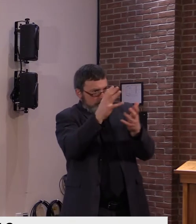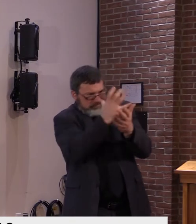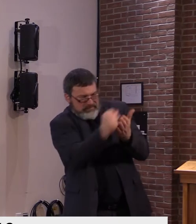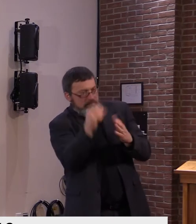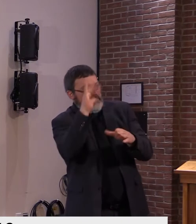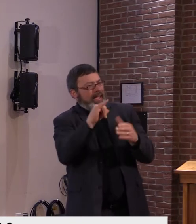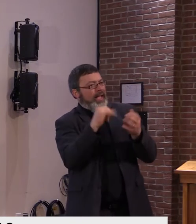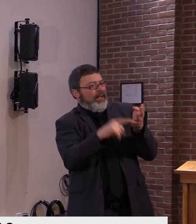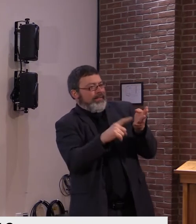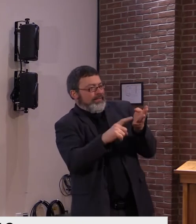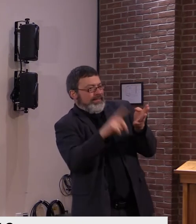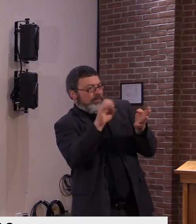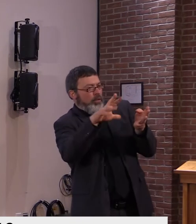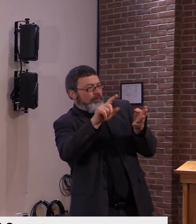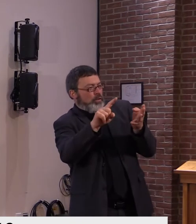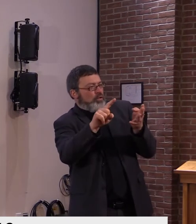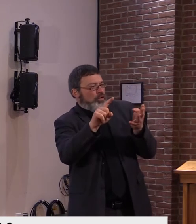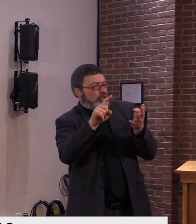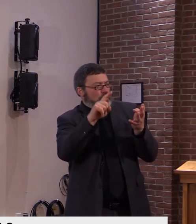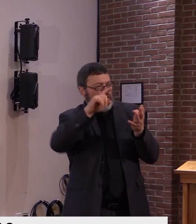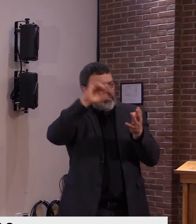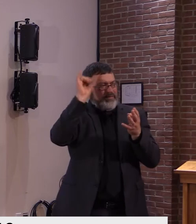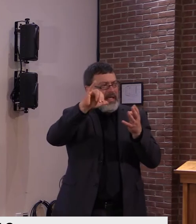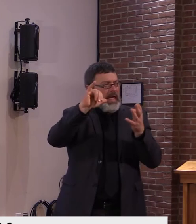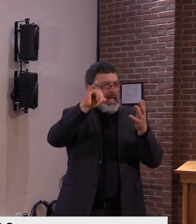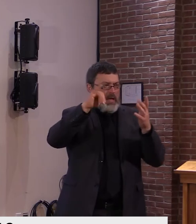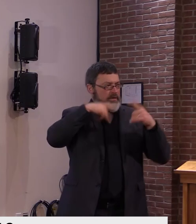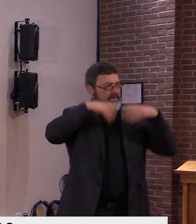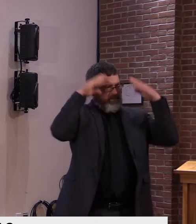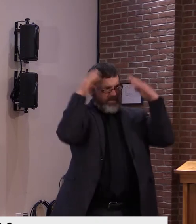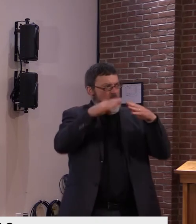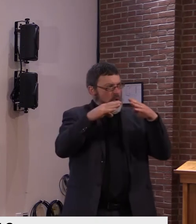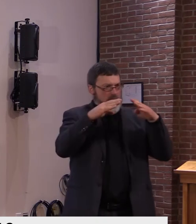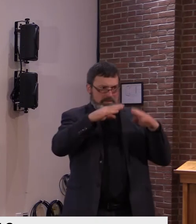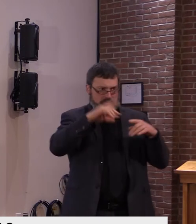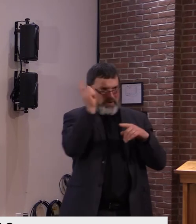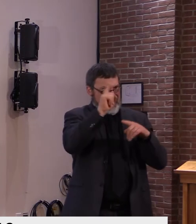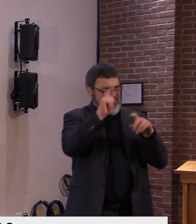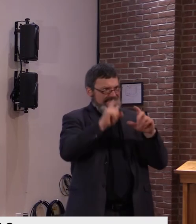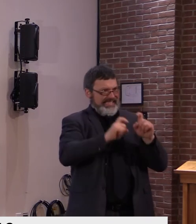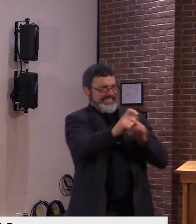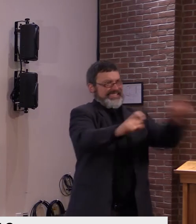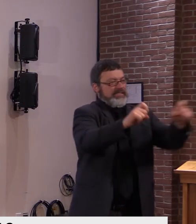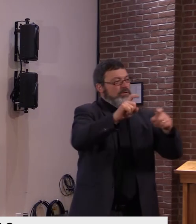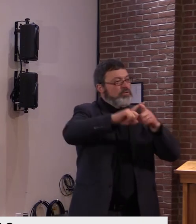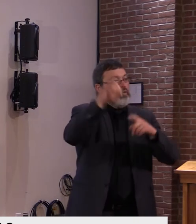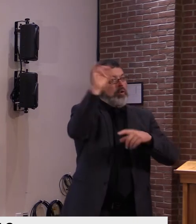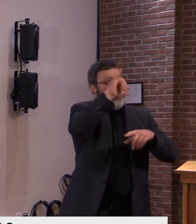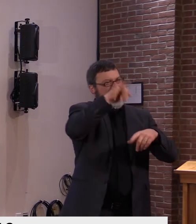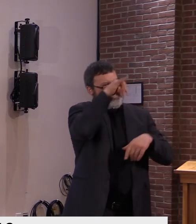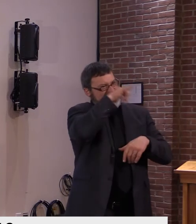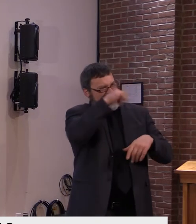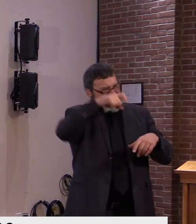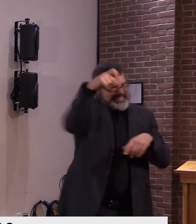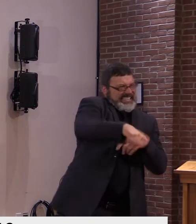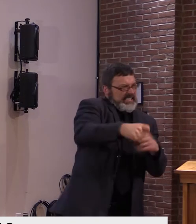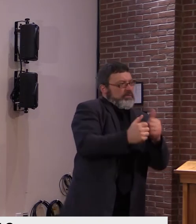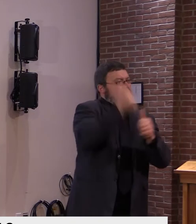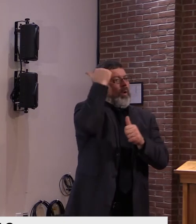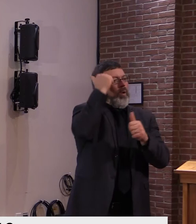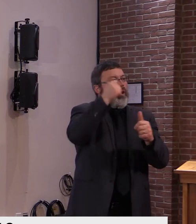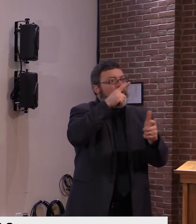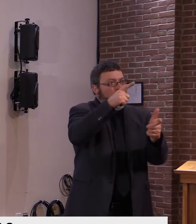most helpful to the most vulnerable and to our businesses and so forth. So we'll continue to work along that